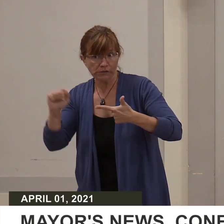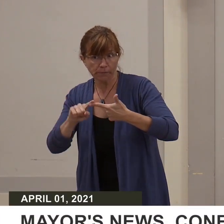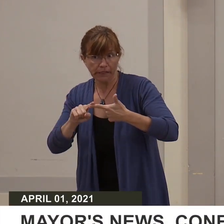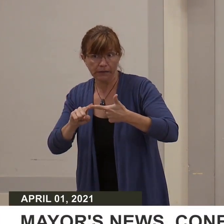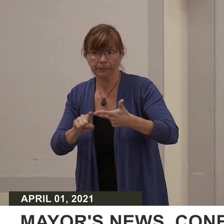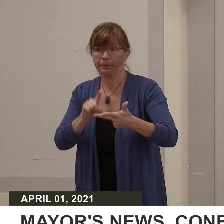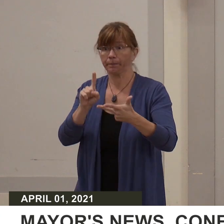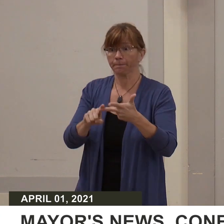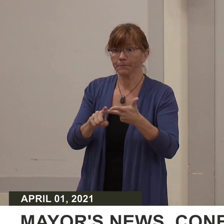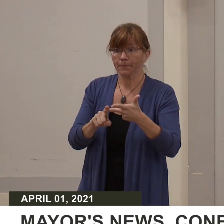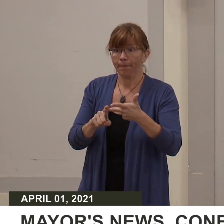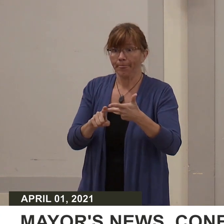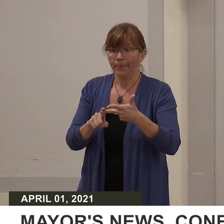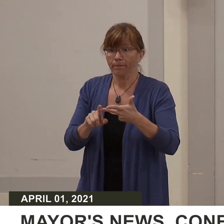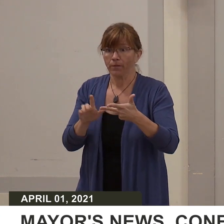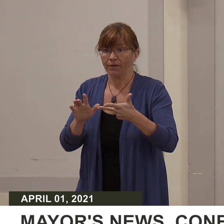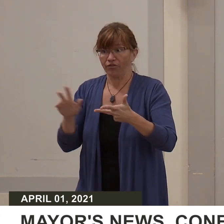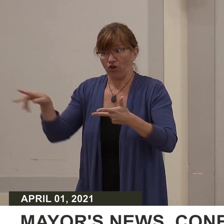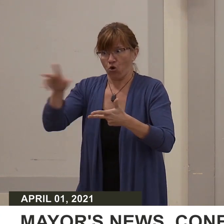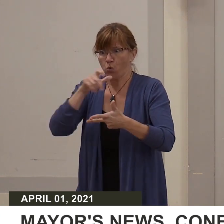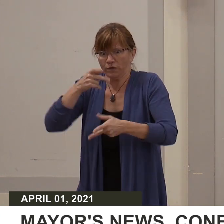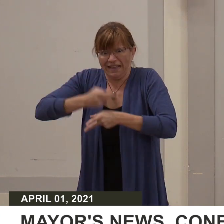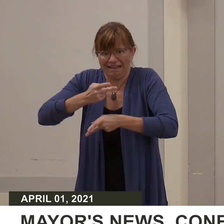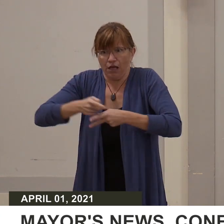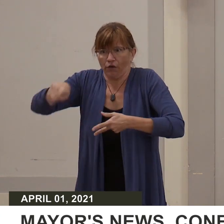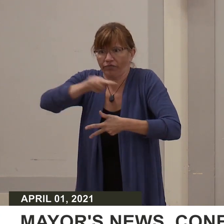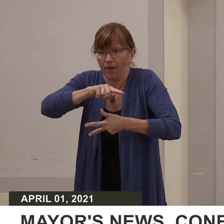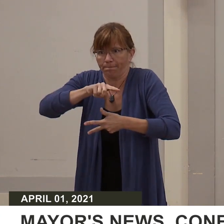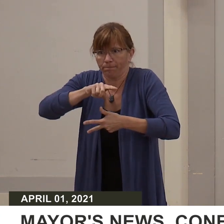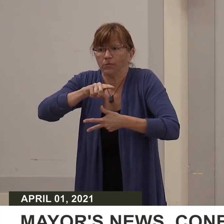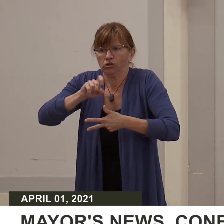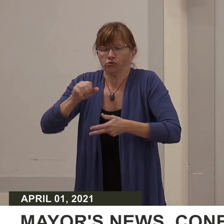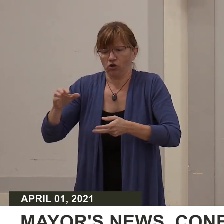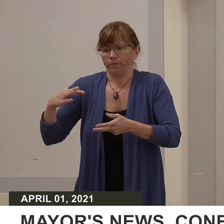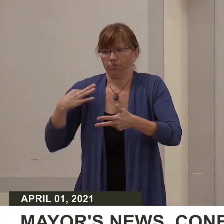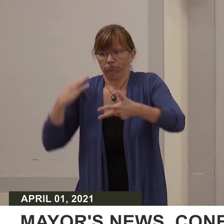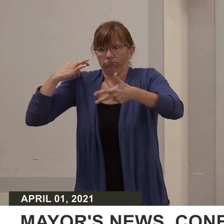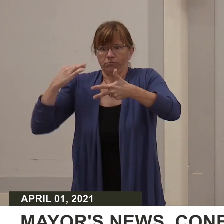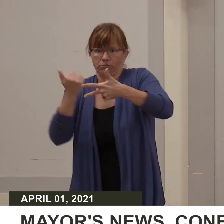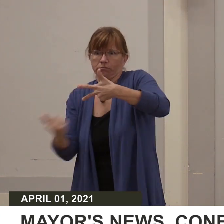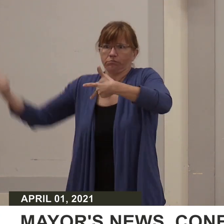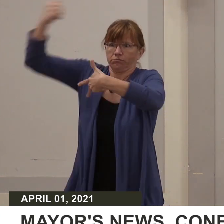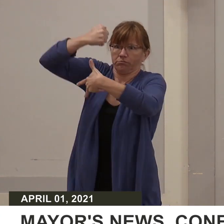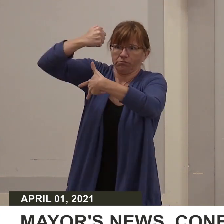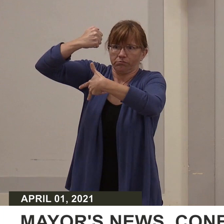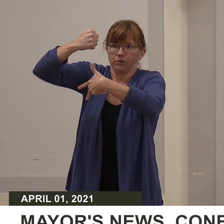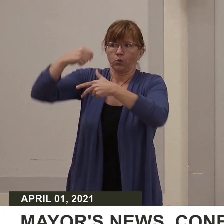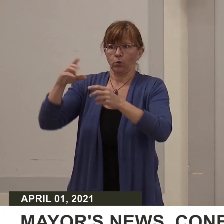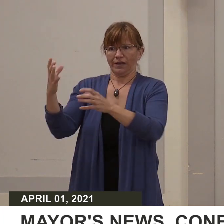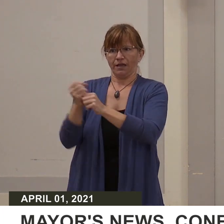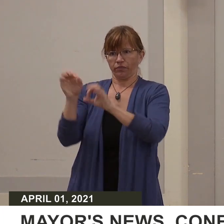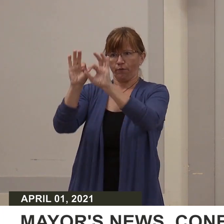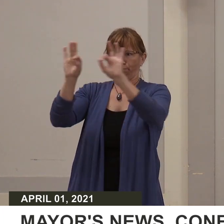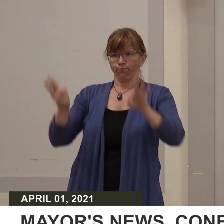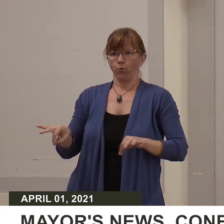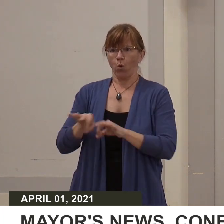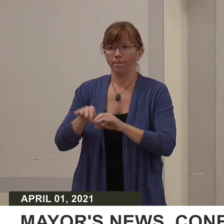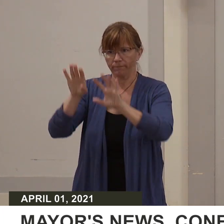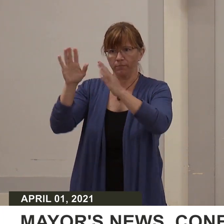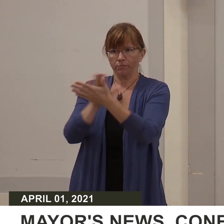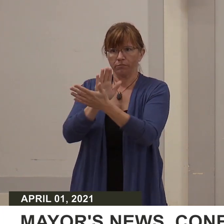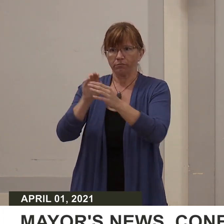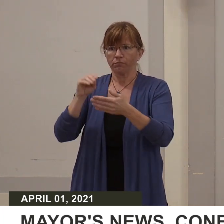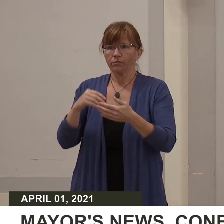caregivers should also fill out these interest forms, which include a question about whether the individual seeking a vaccine is homebound.